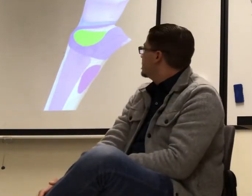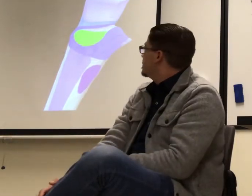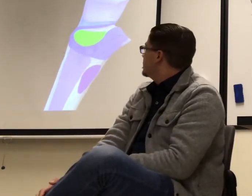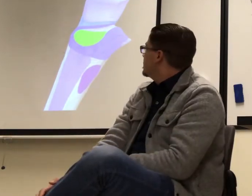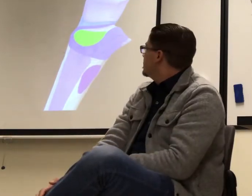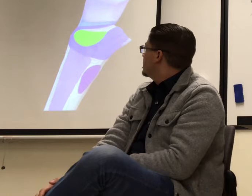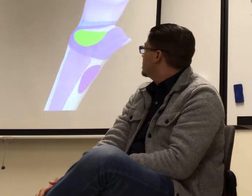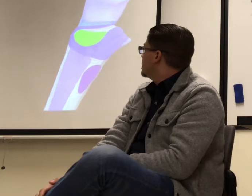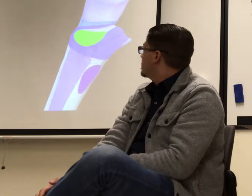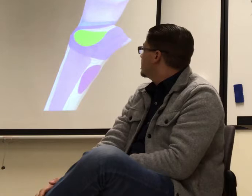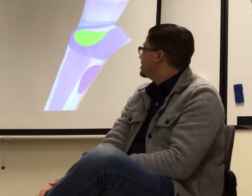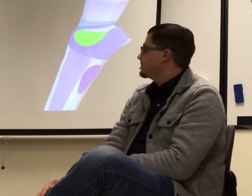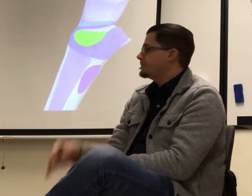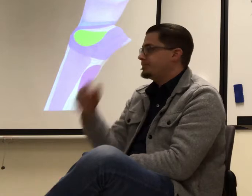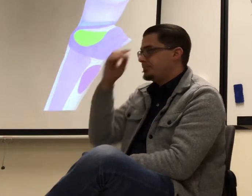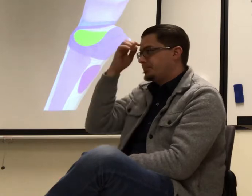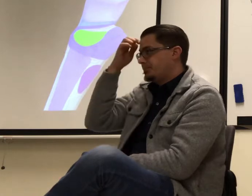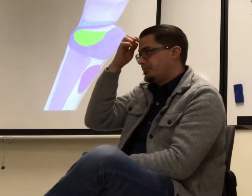radius.